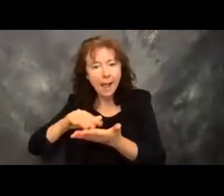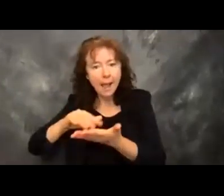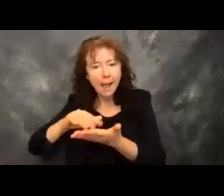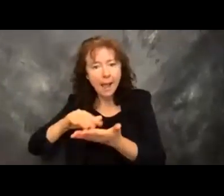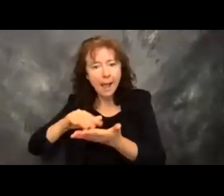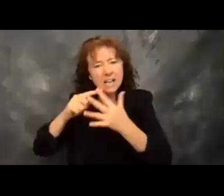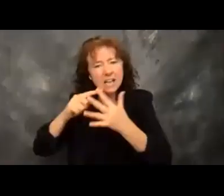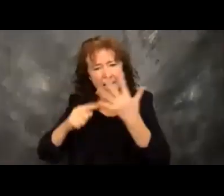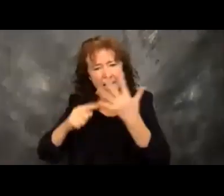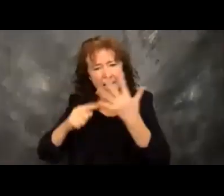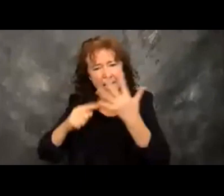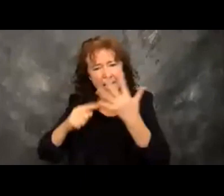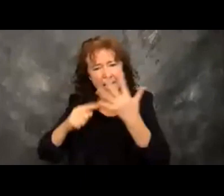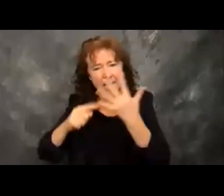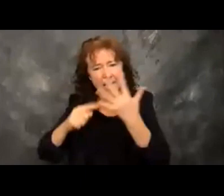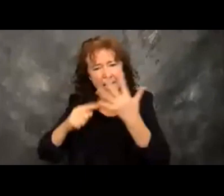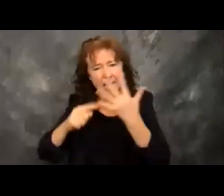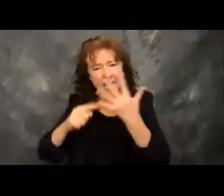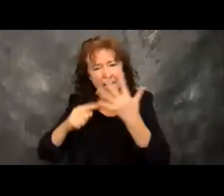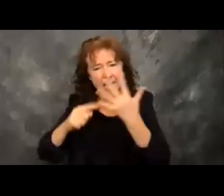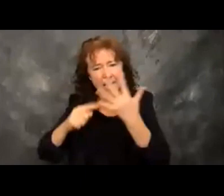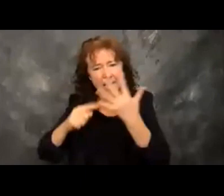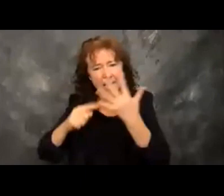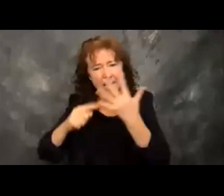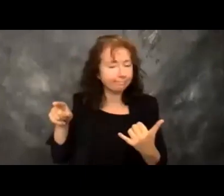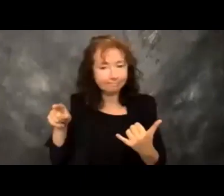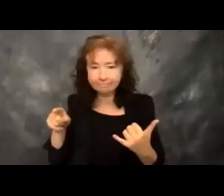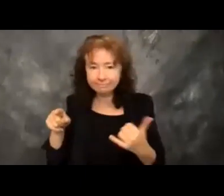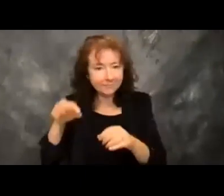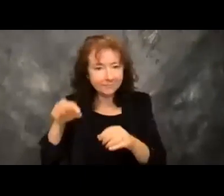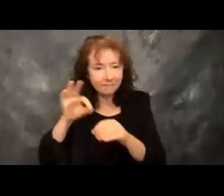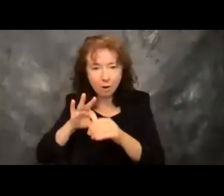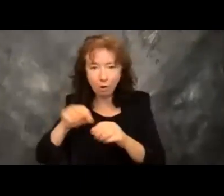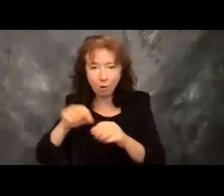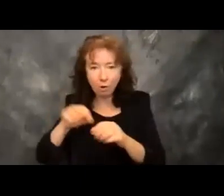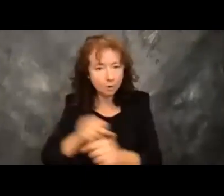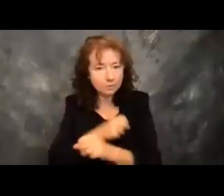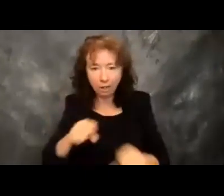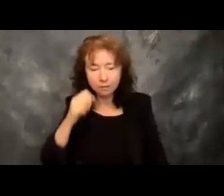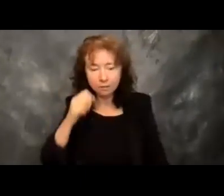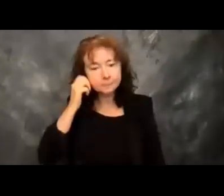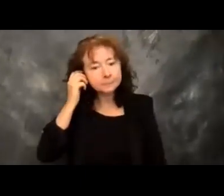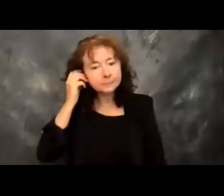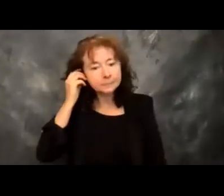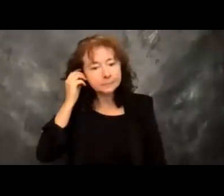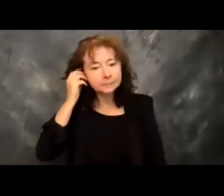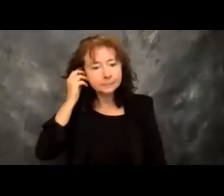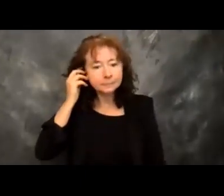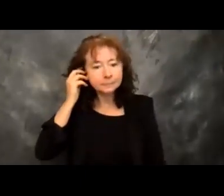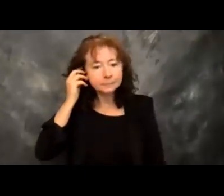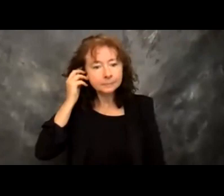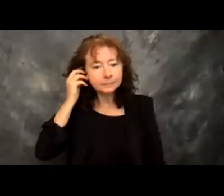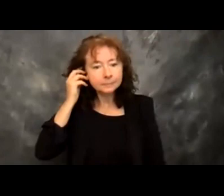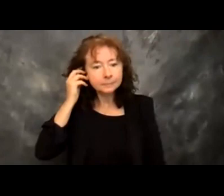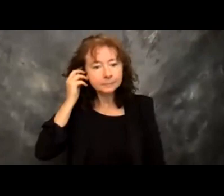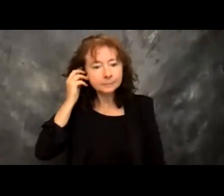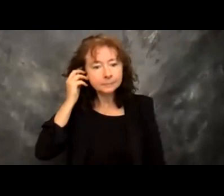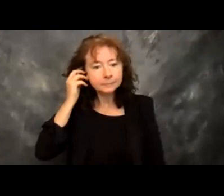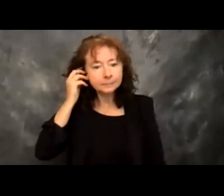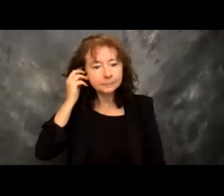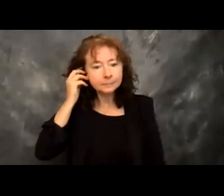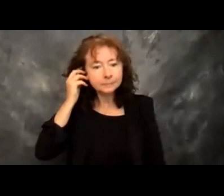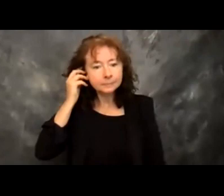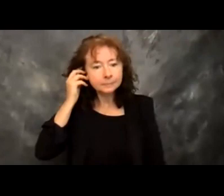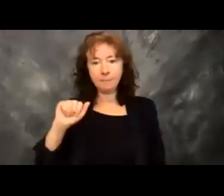number of voters, of persons with disabilities. Thank you very much,